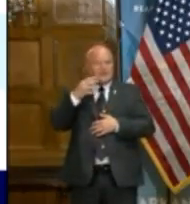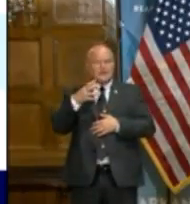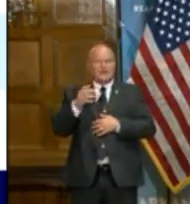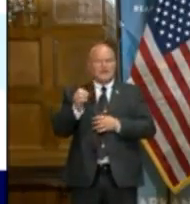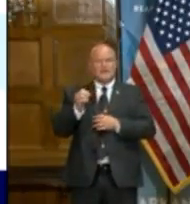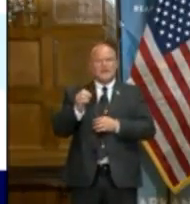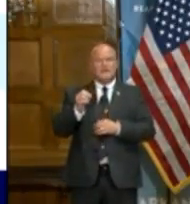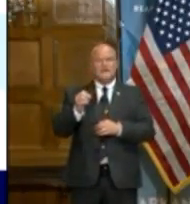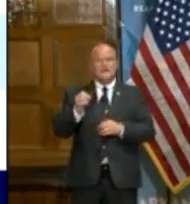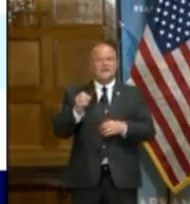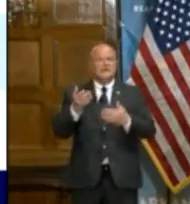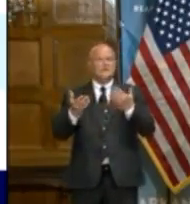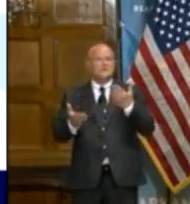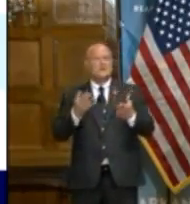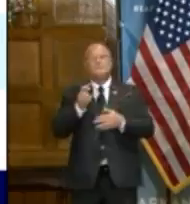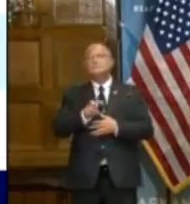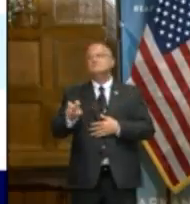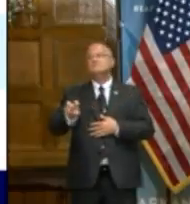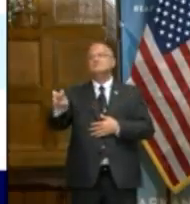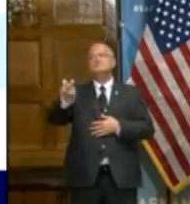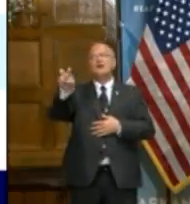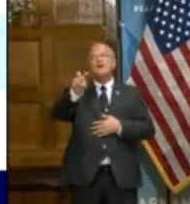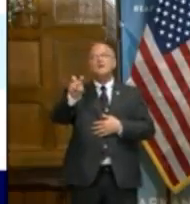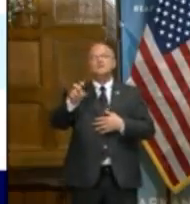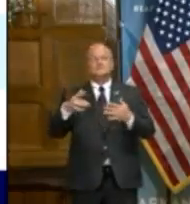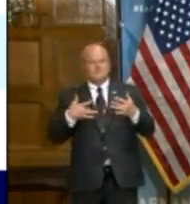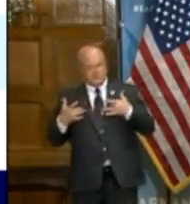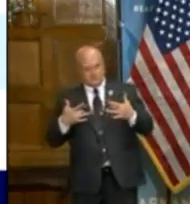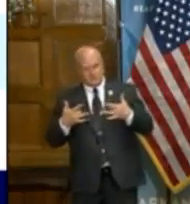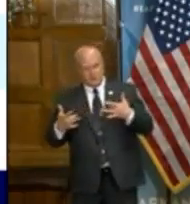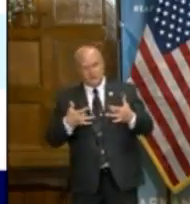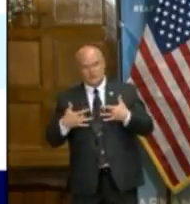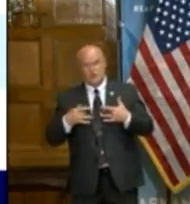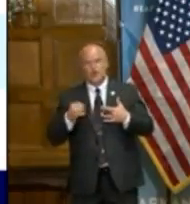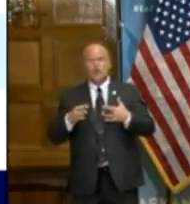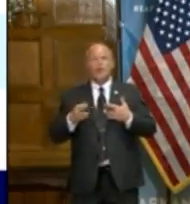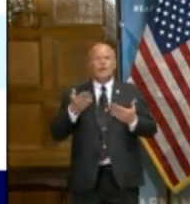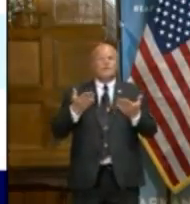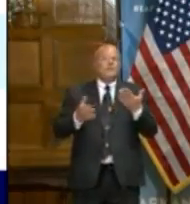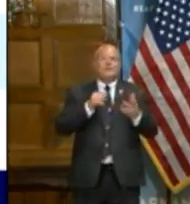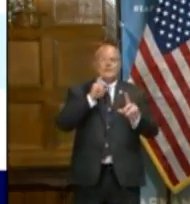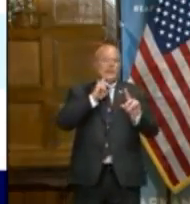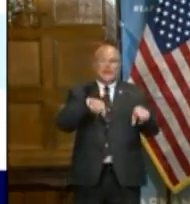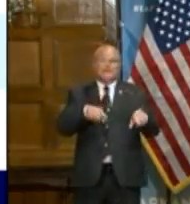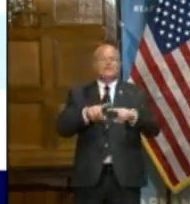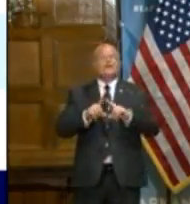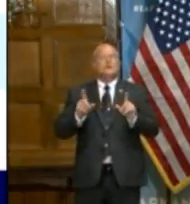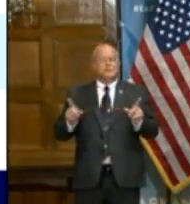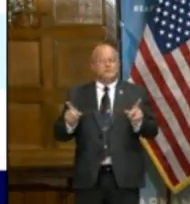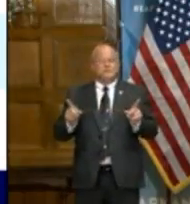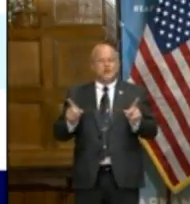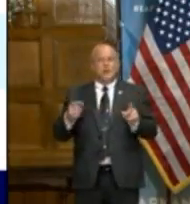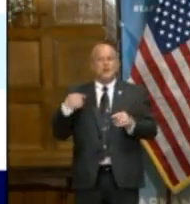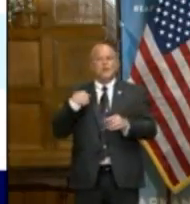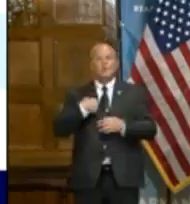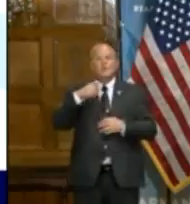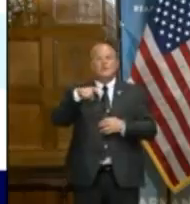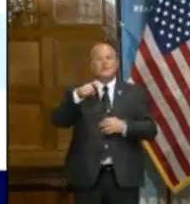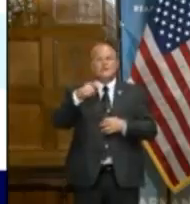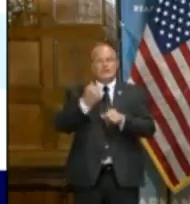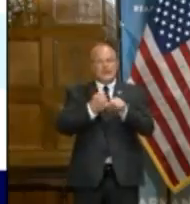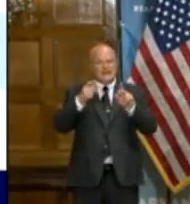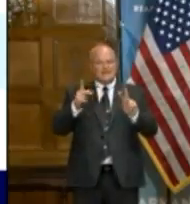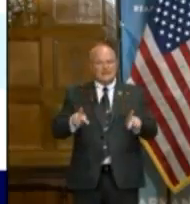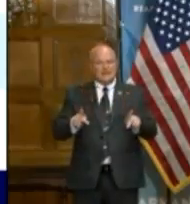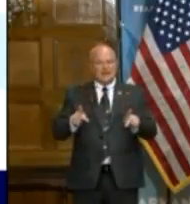And, you know, they could be traveling, which is of a concern, or they might not be answering, but we need